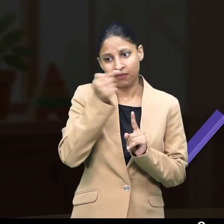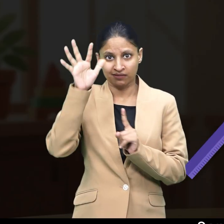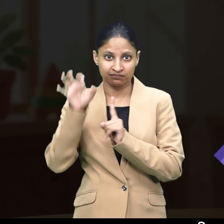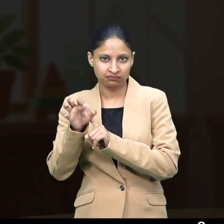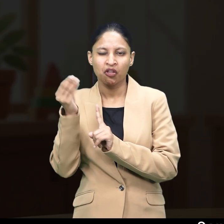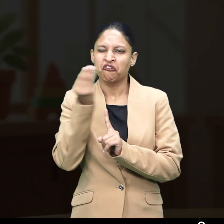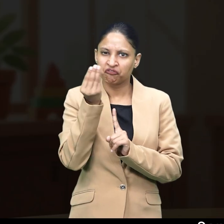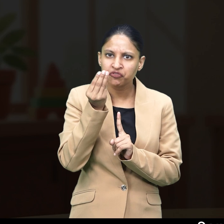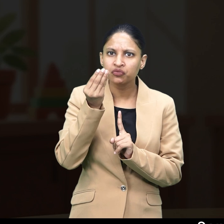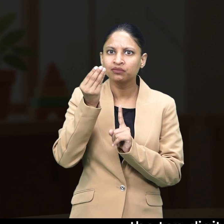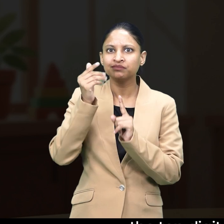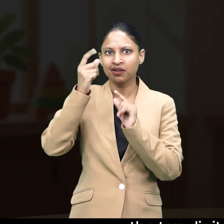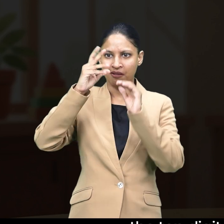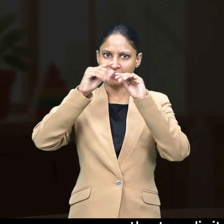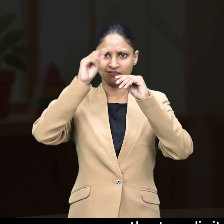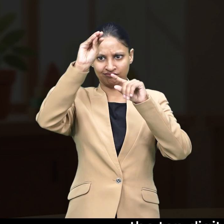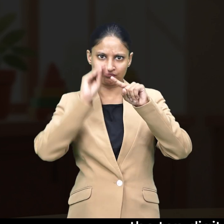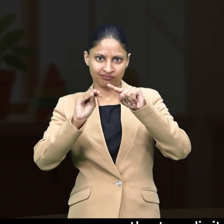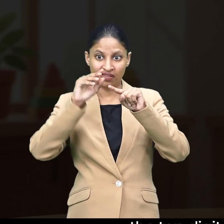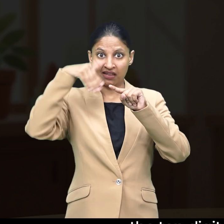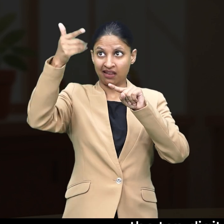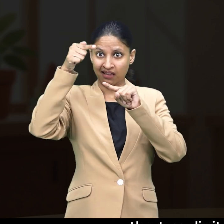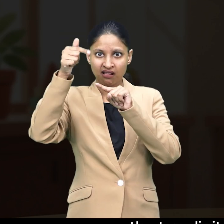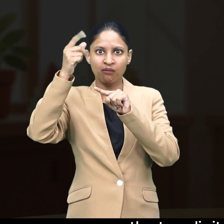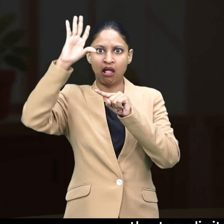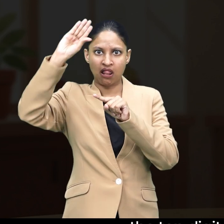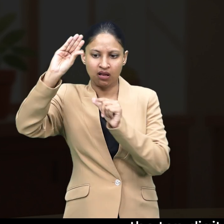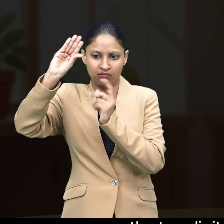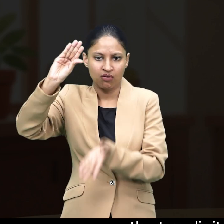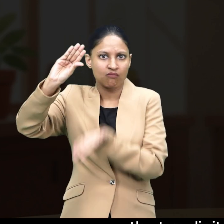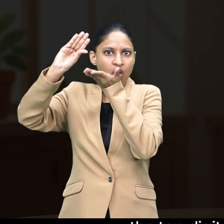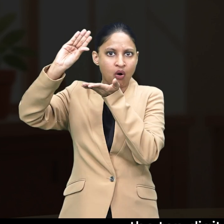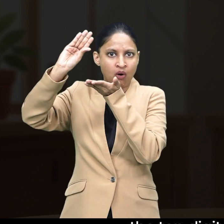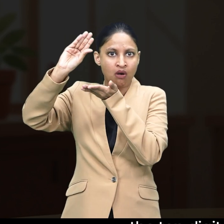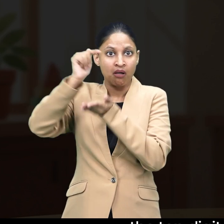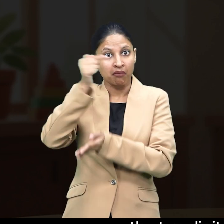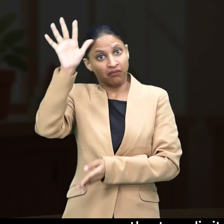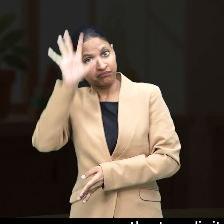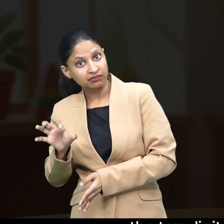Sometimes, in subtraction, the top digit is smaller than the bottom digit.